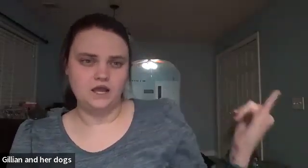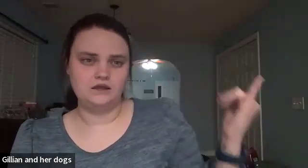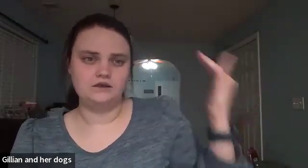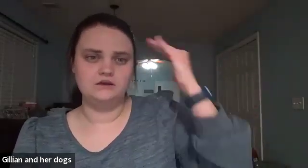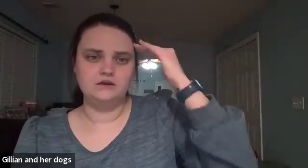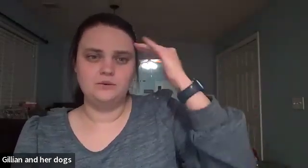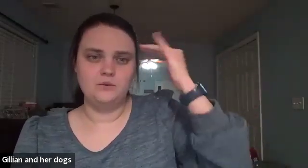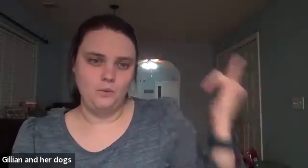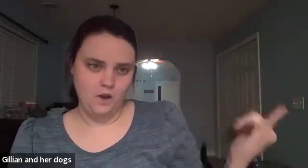Why?